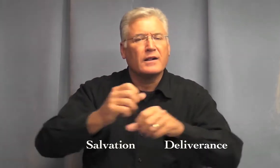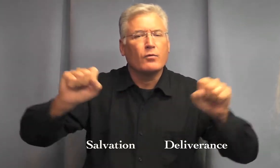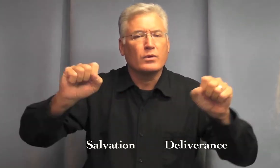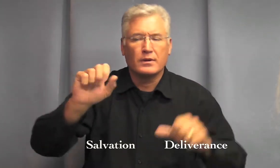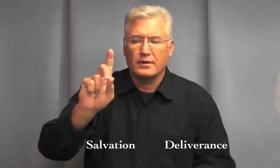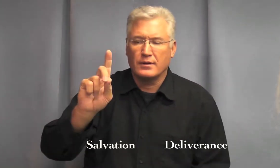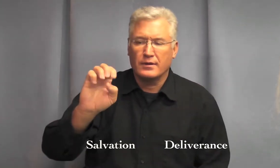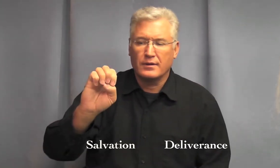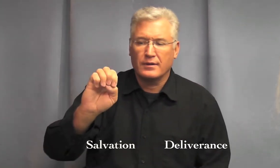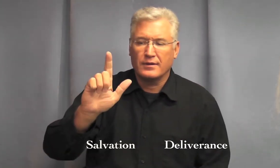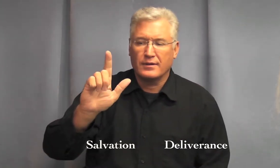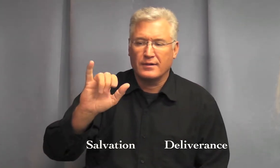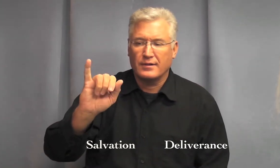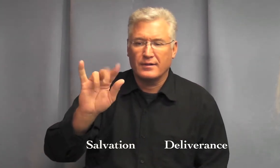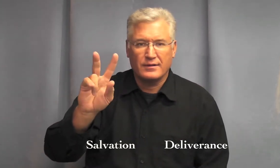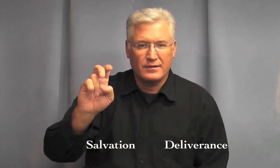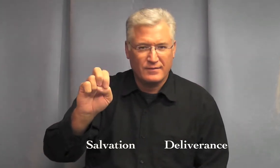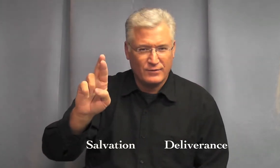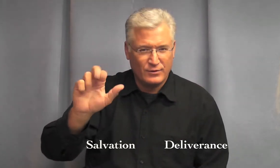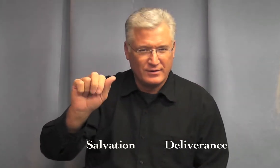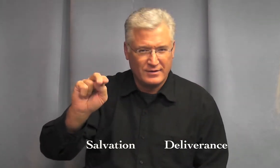Salvation, it means deliverance.